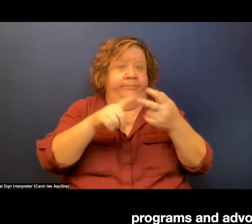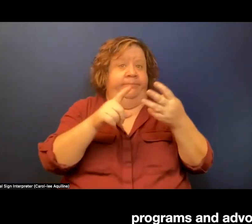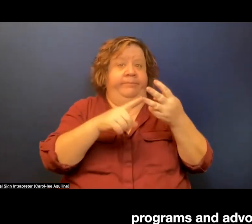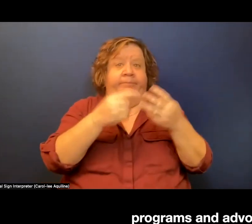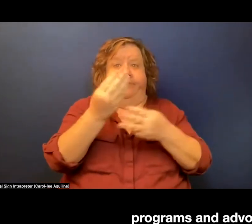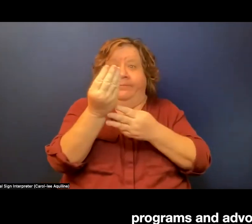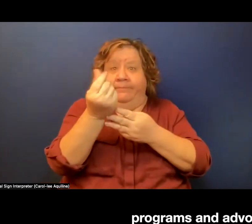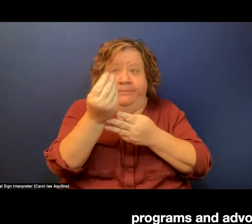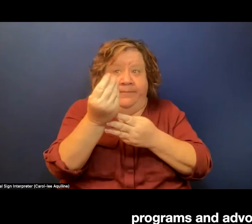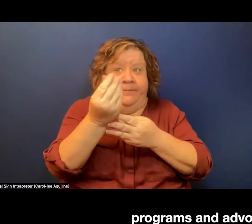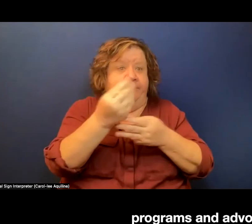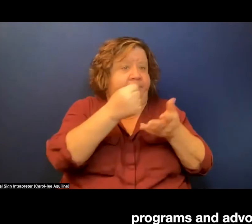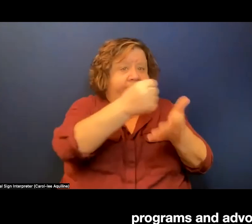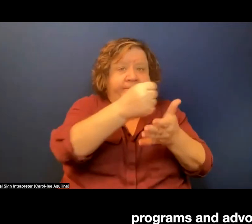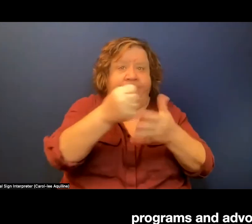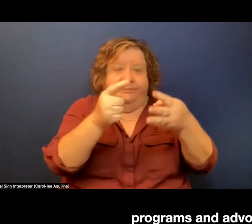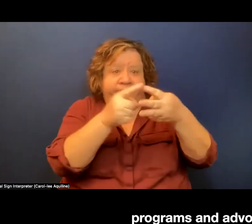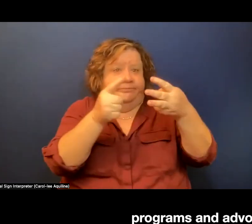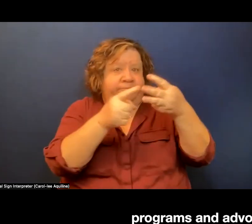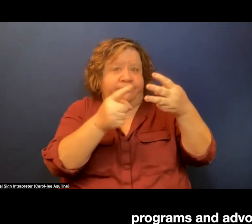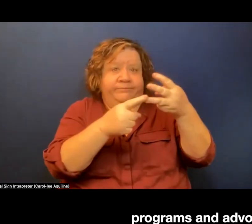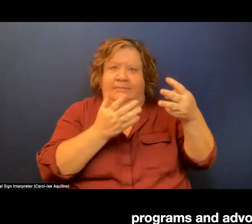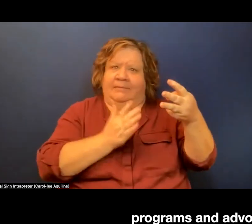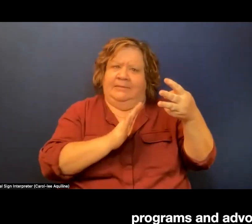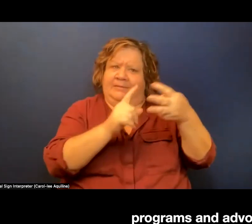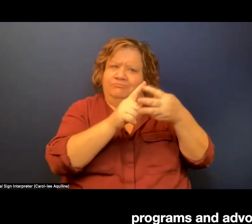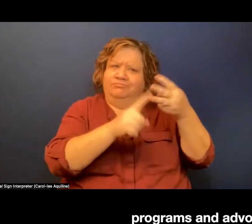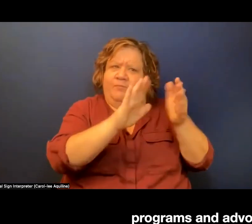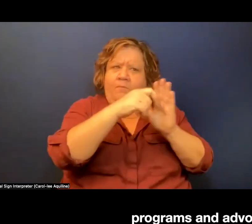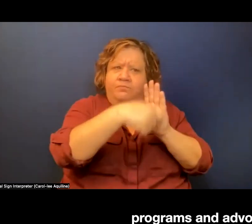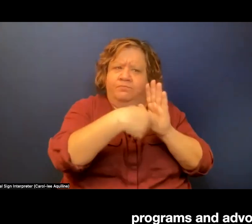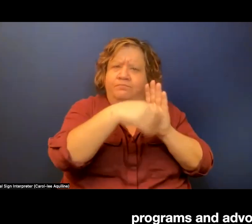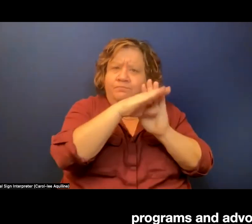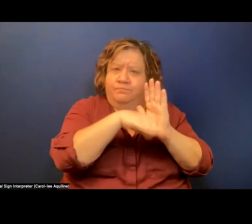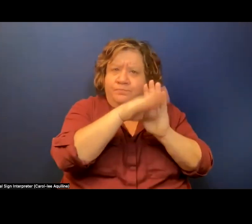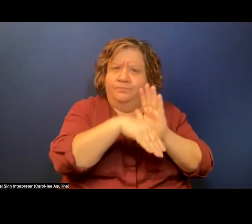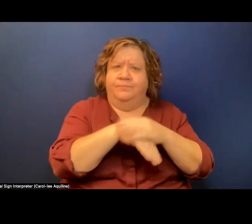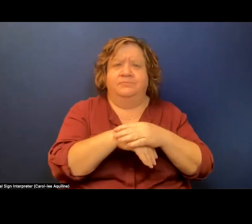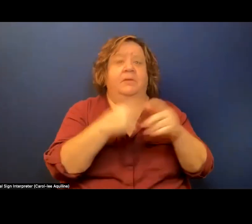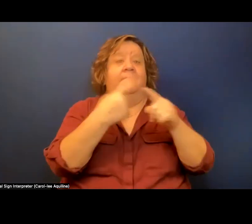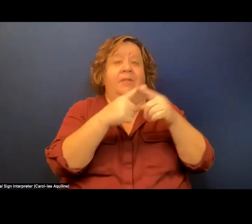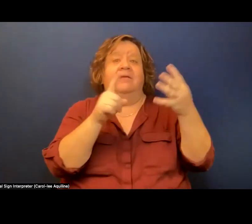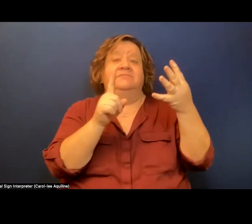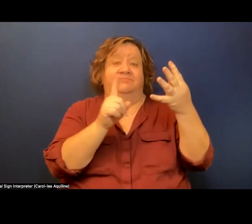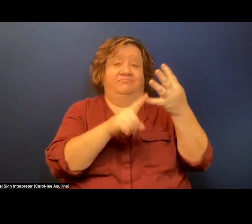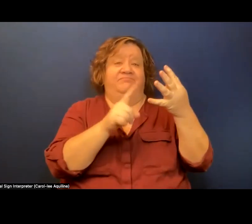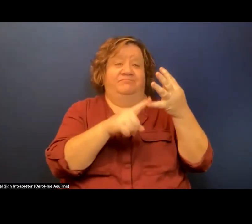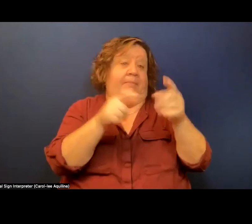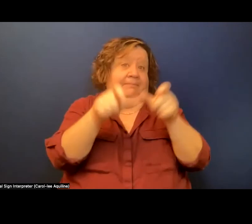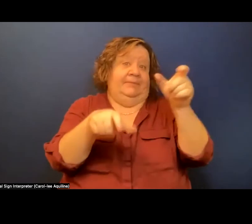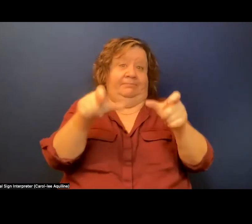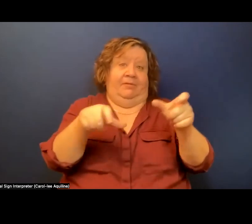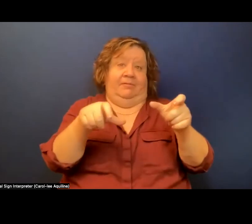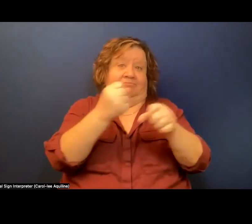our programs and advocacy work, our human resource and operational needs. Based